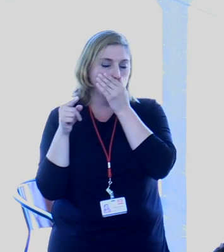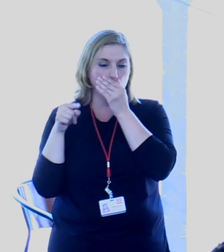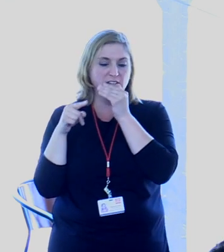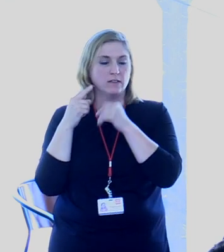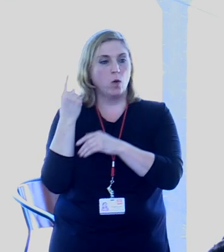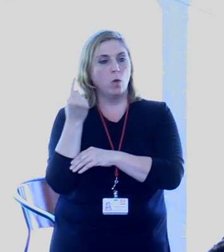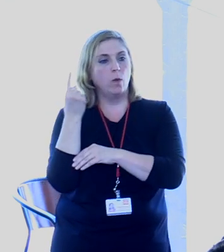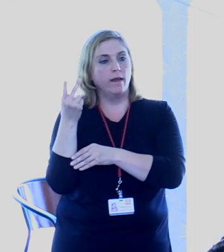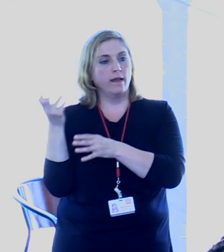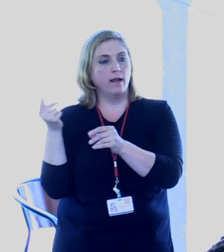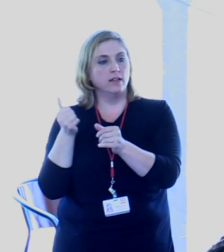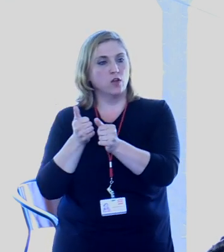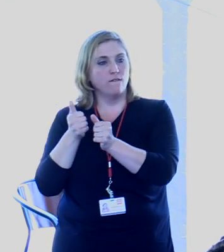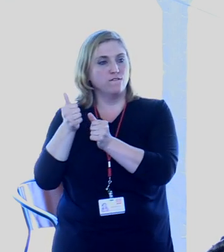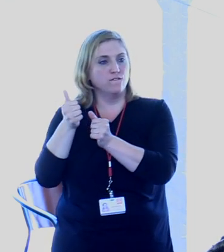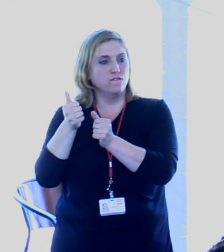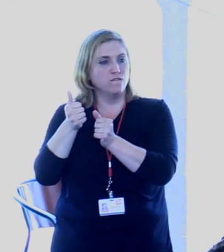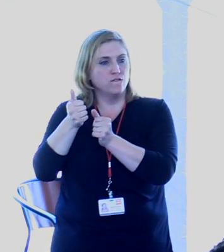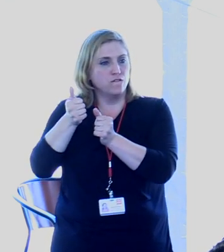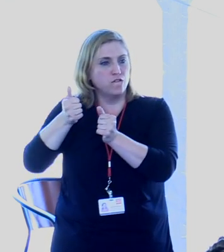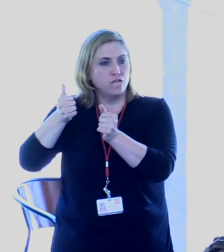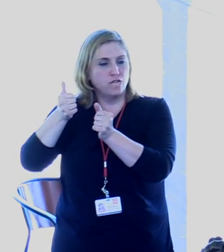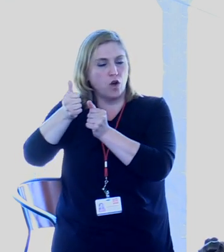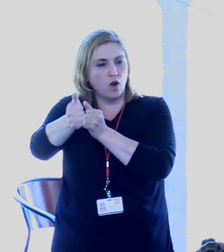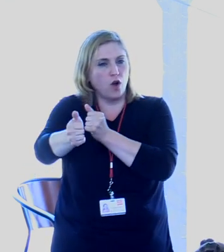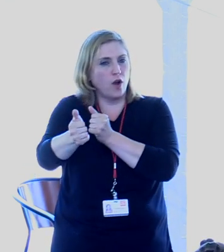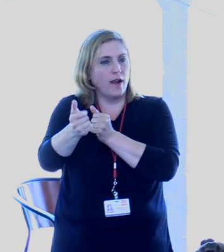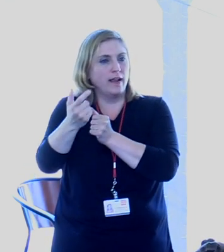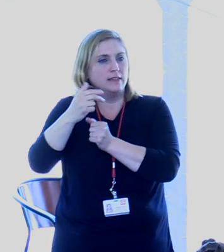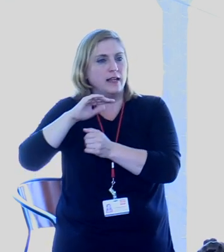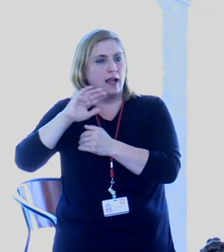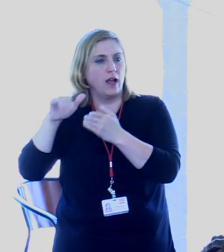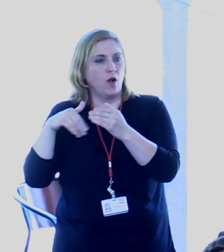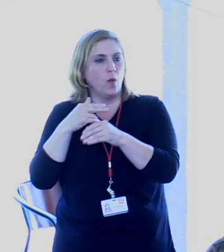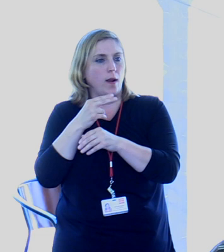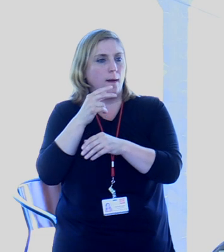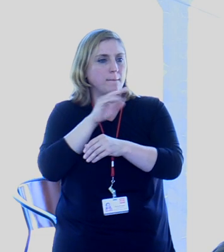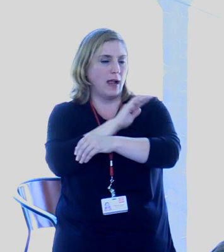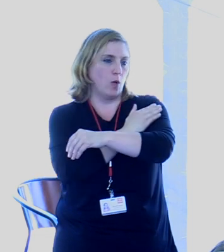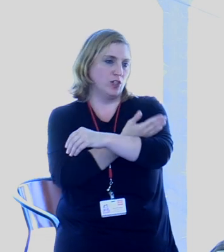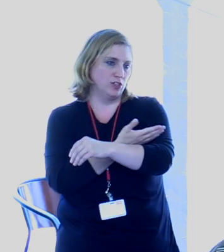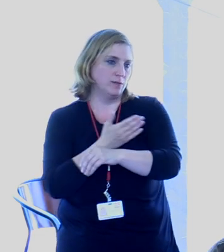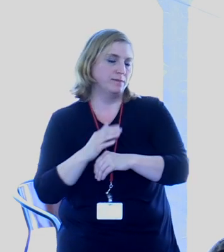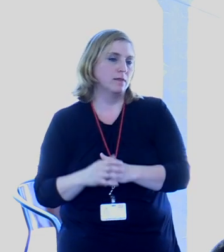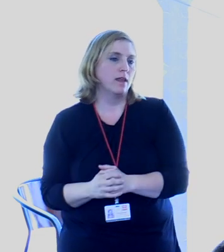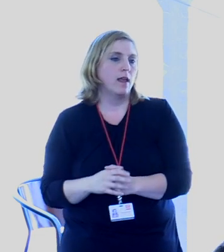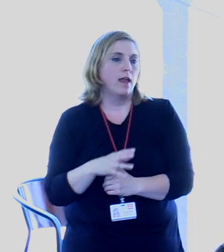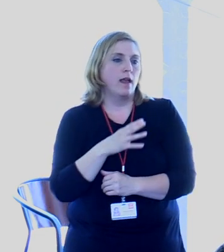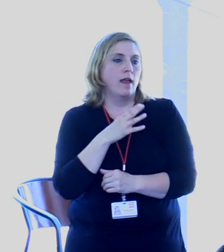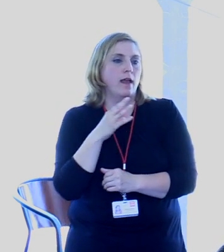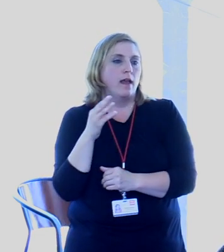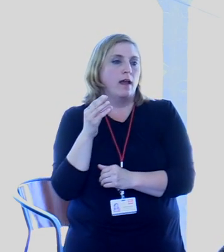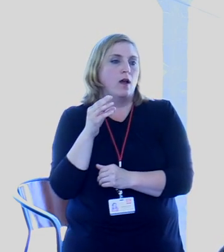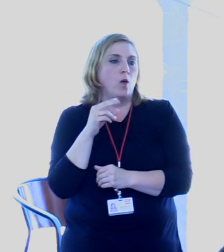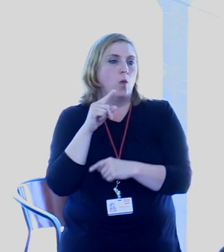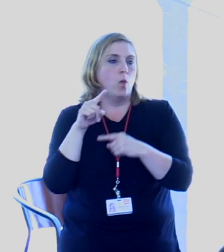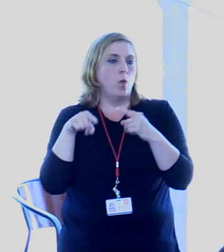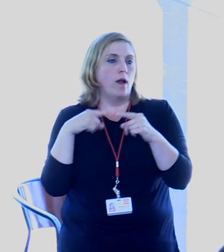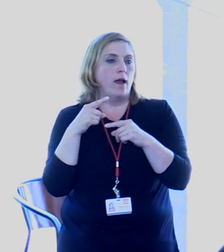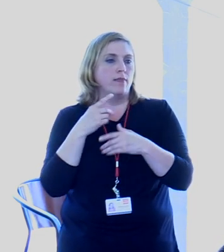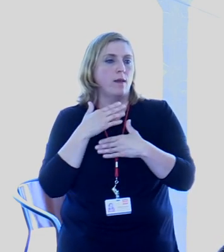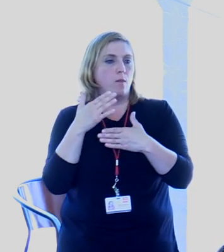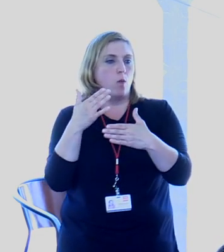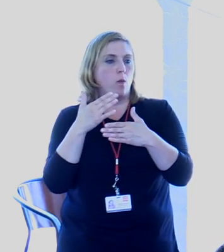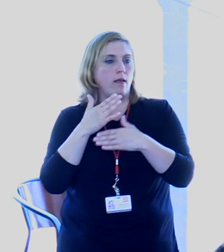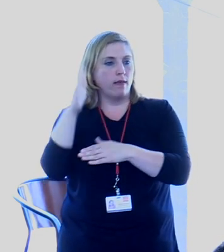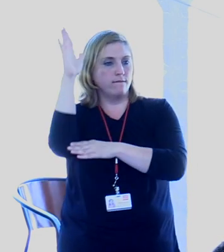this can only get us so far. It can only get us as far as our own native powers, okay? When the breath of